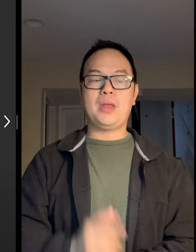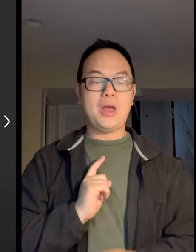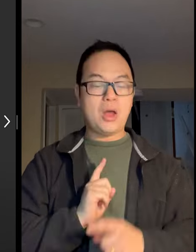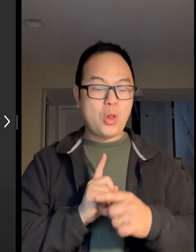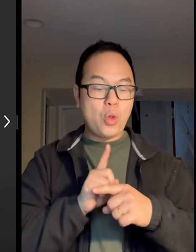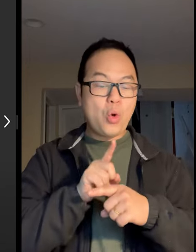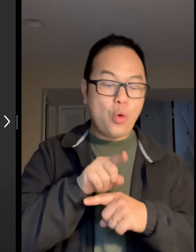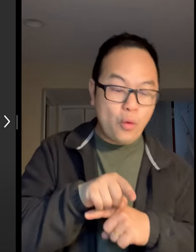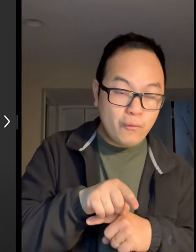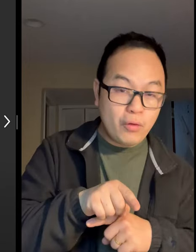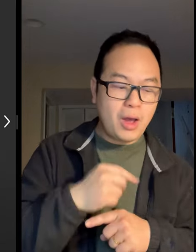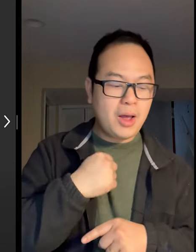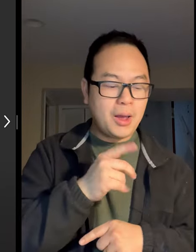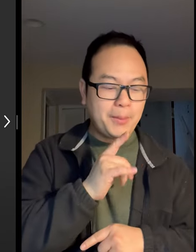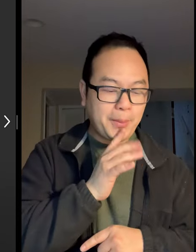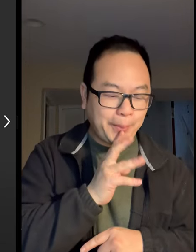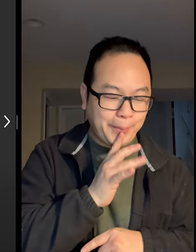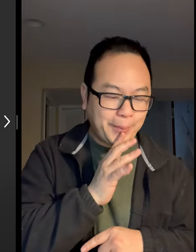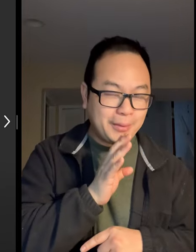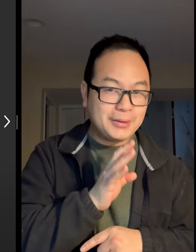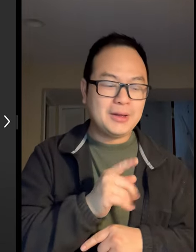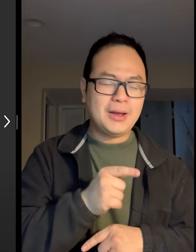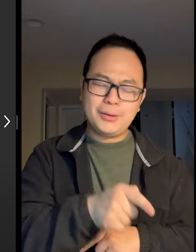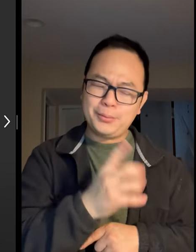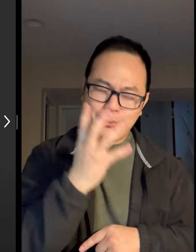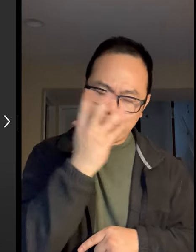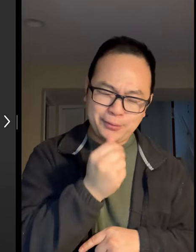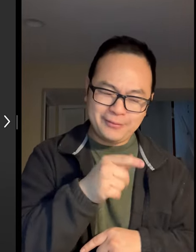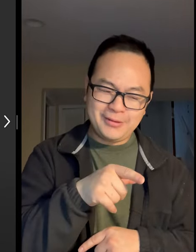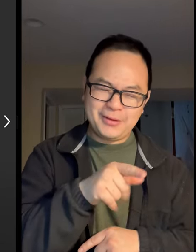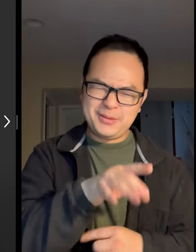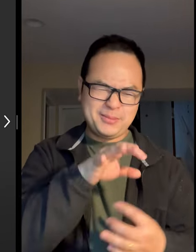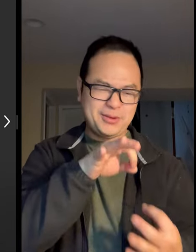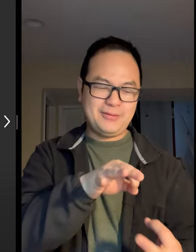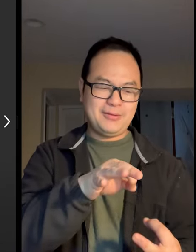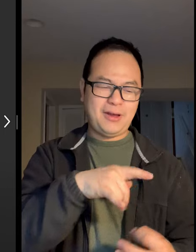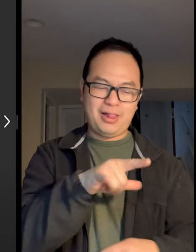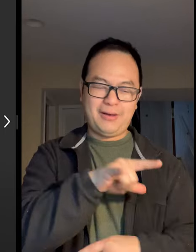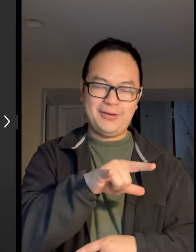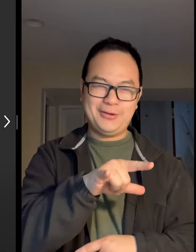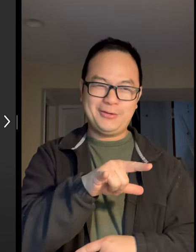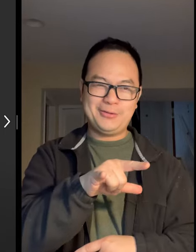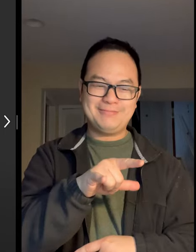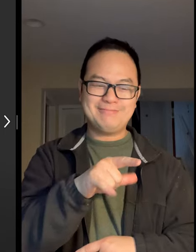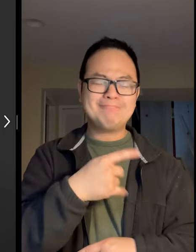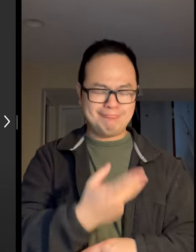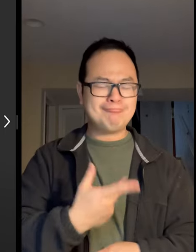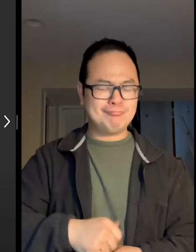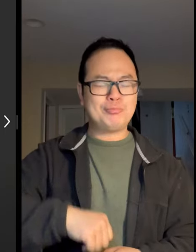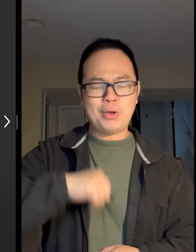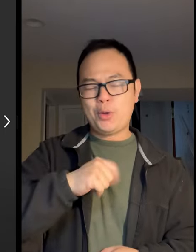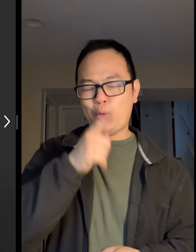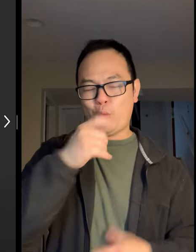ears, you're beautiful and perfect. I love you. And let's be proud of who we are. Good night.